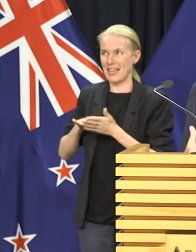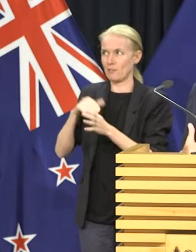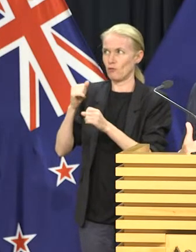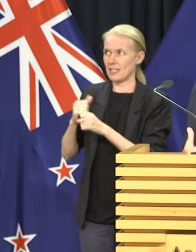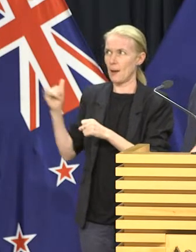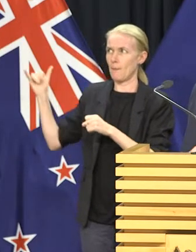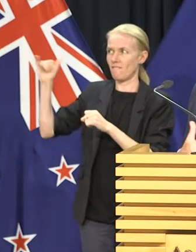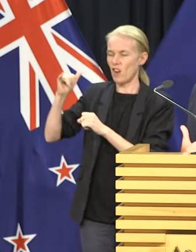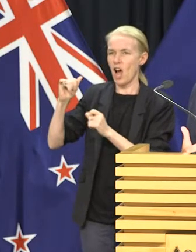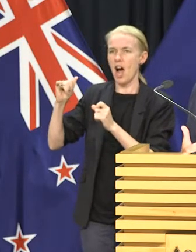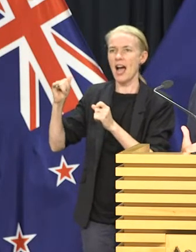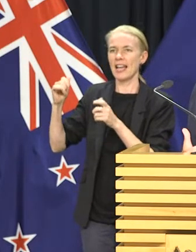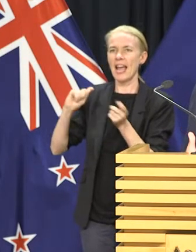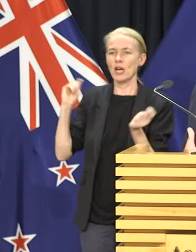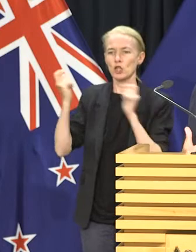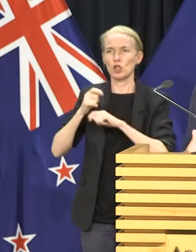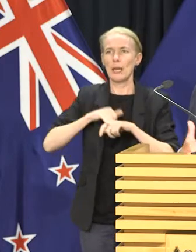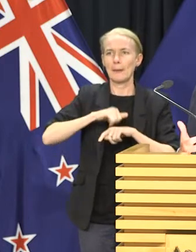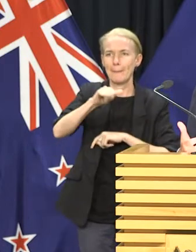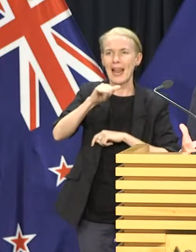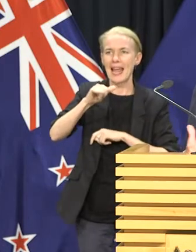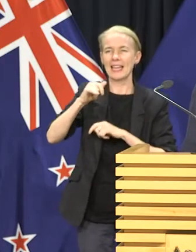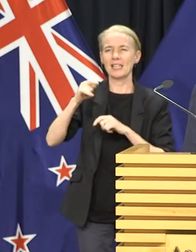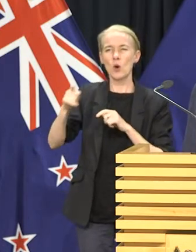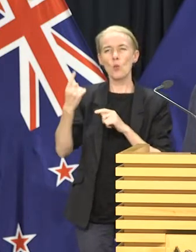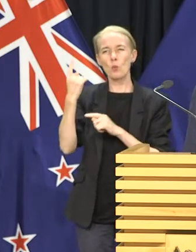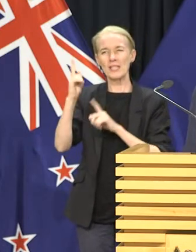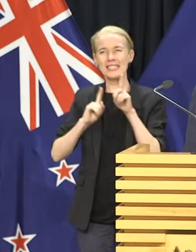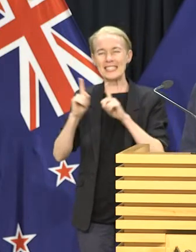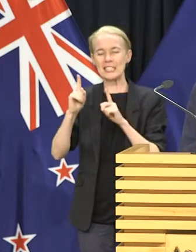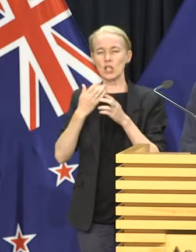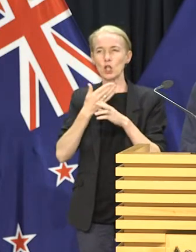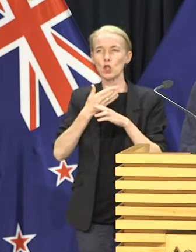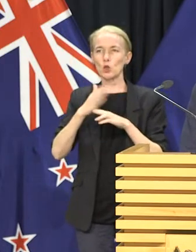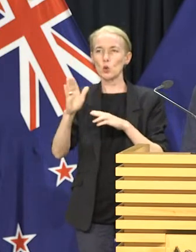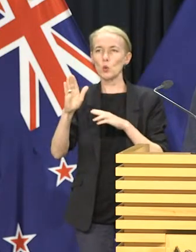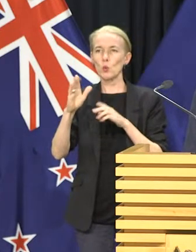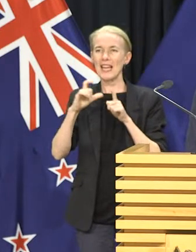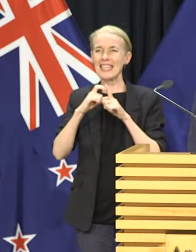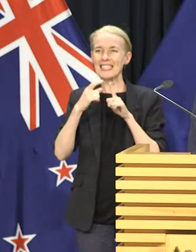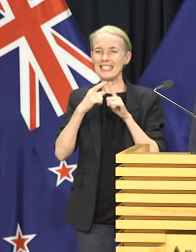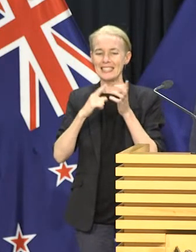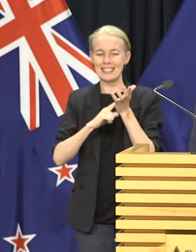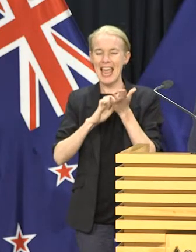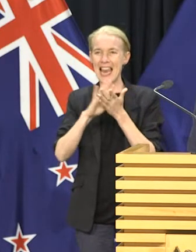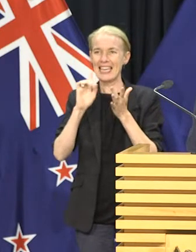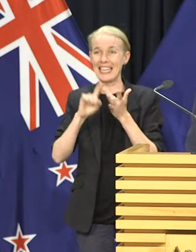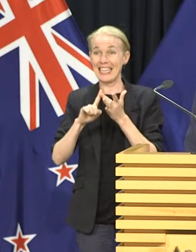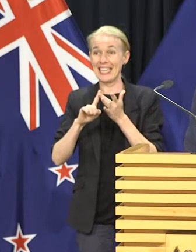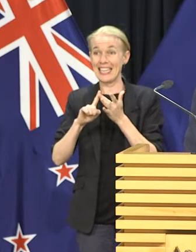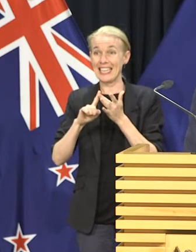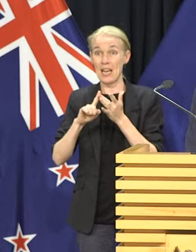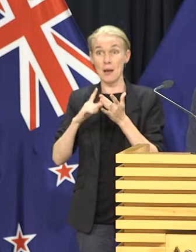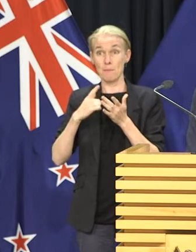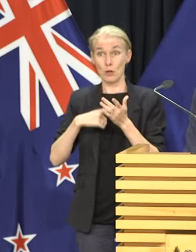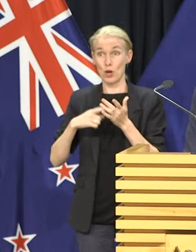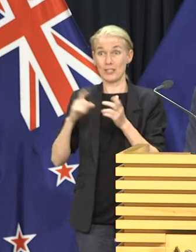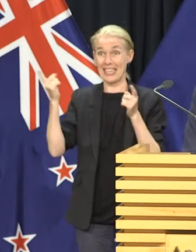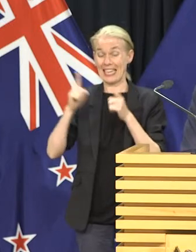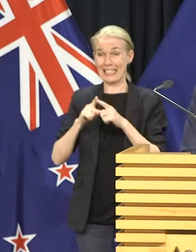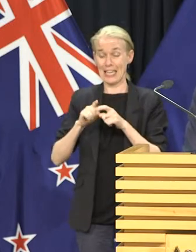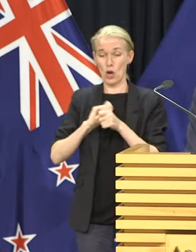it's more a reflection of the high rates of infection in India at the moment, rather than a problem with the pre-departure testing, and we have looked at that